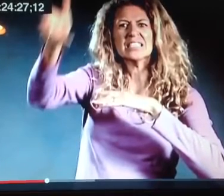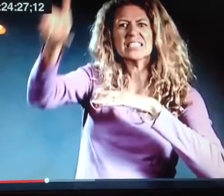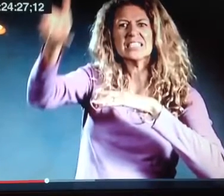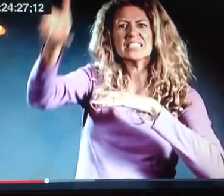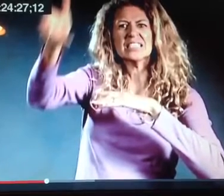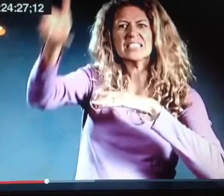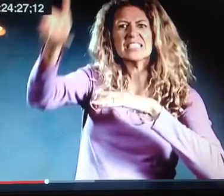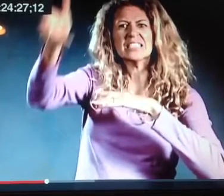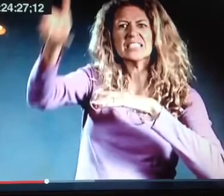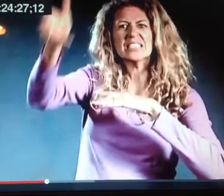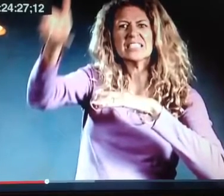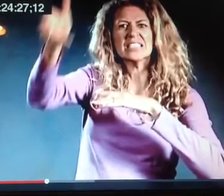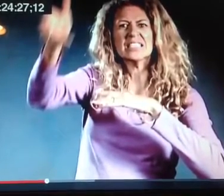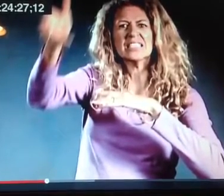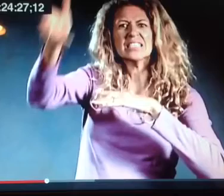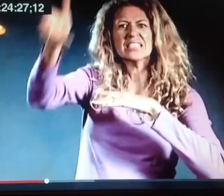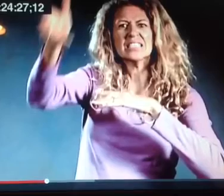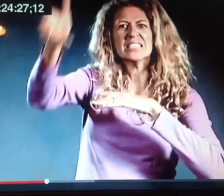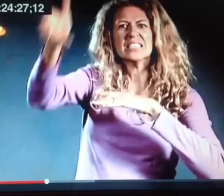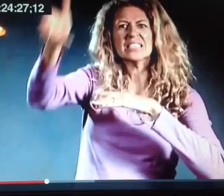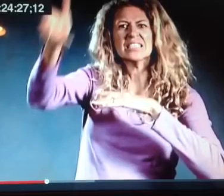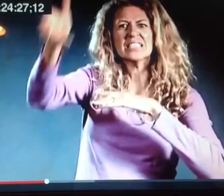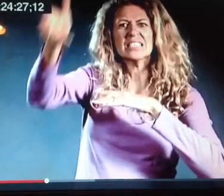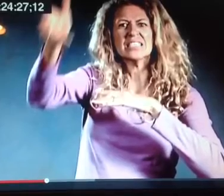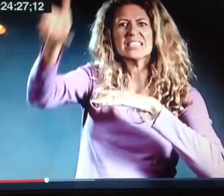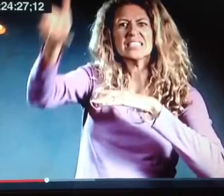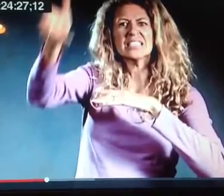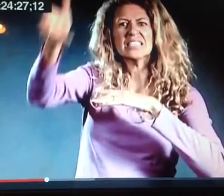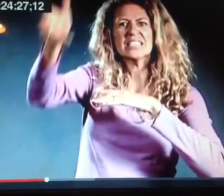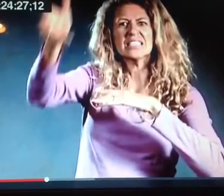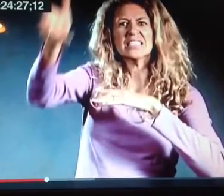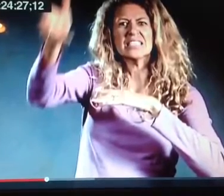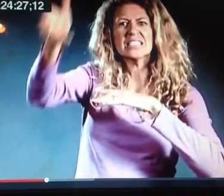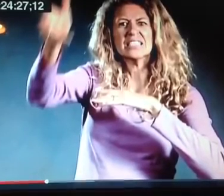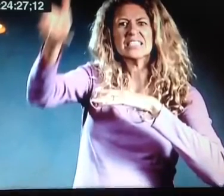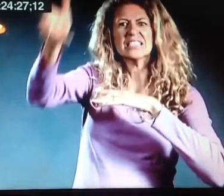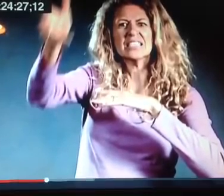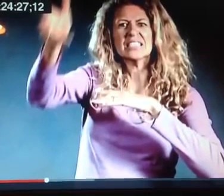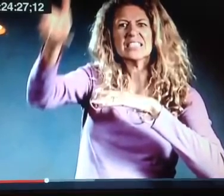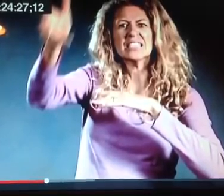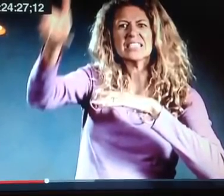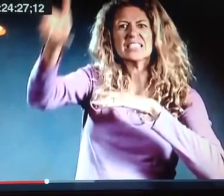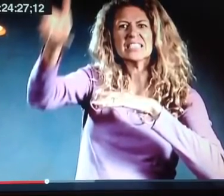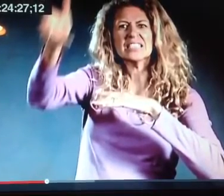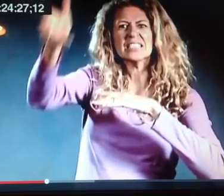I had to have these dump trucks come, and they backed up into the area.